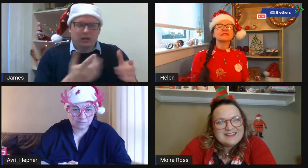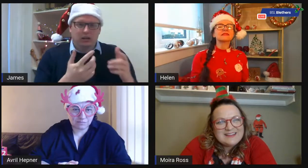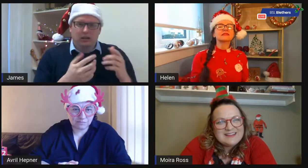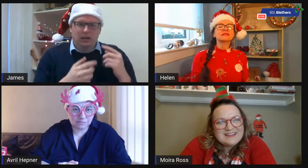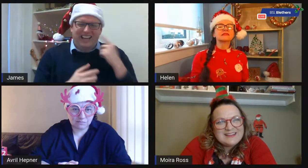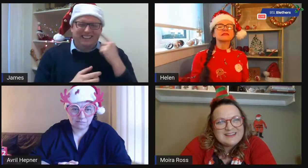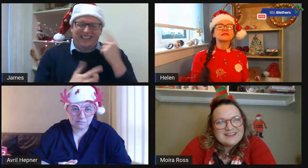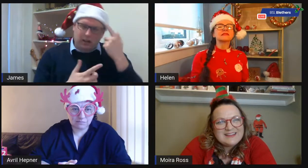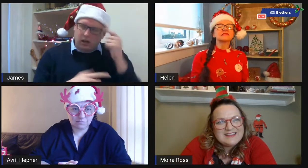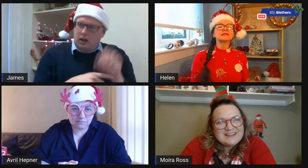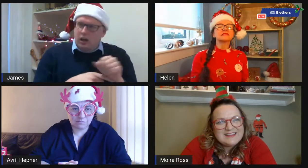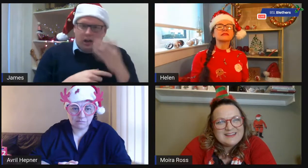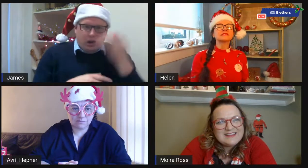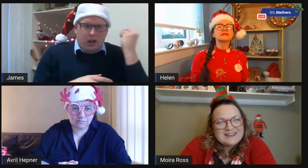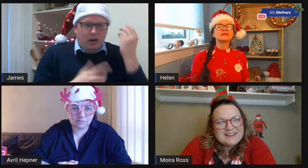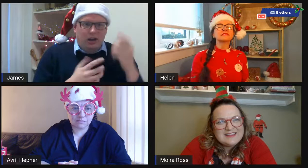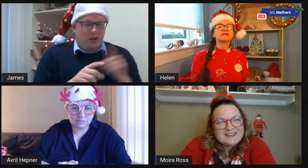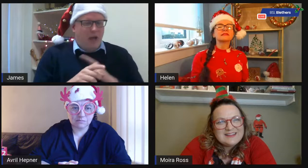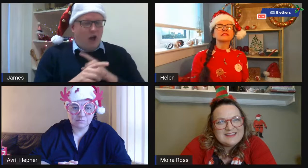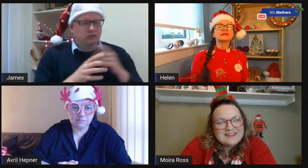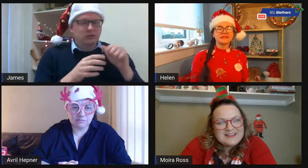James? Well, for me,